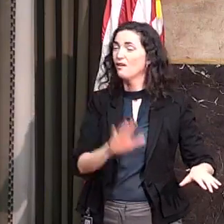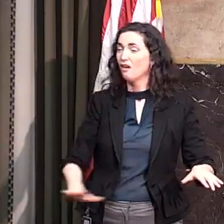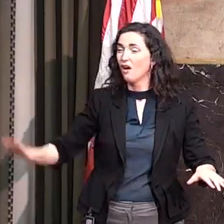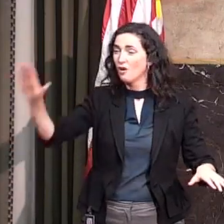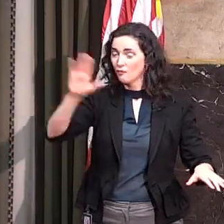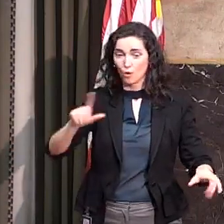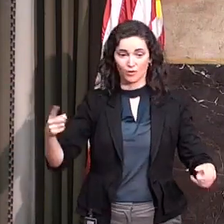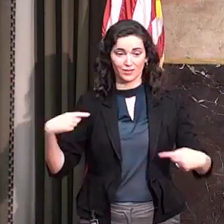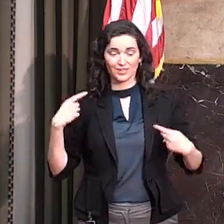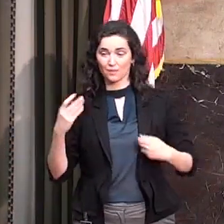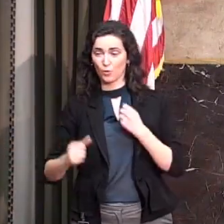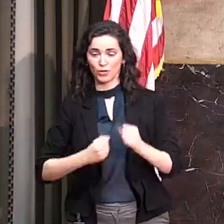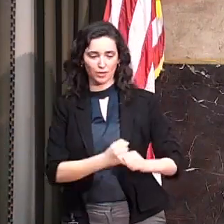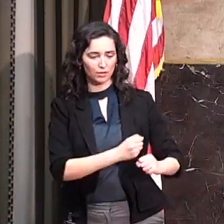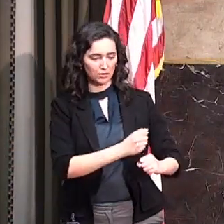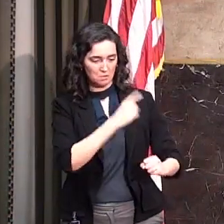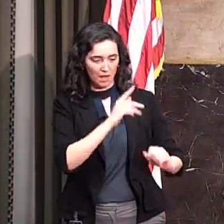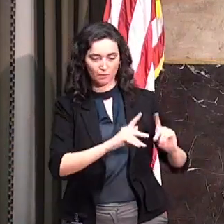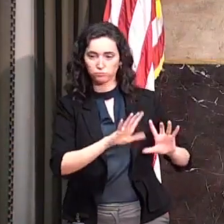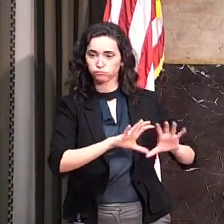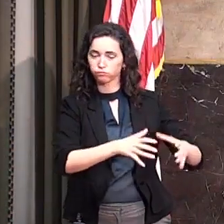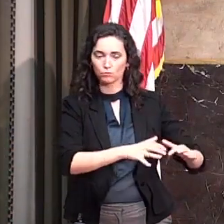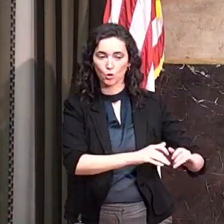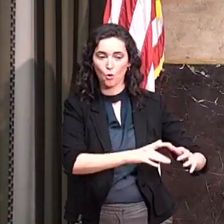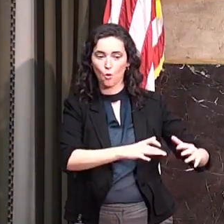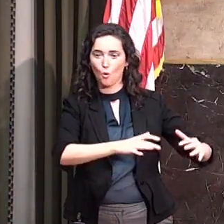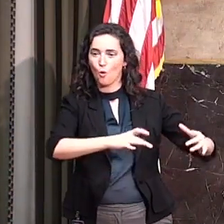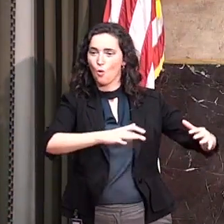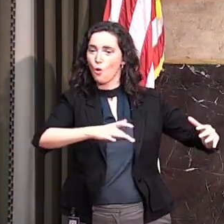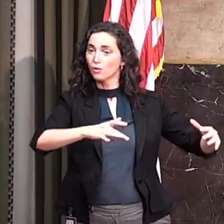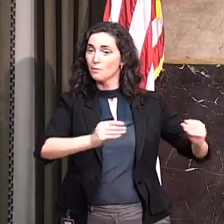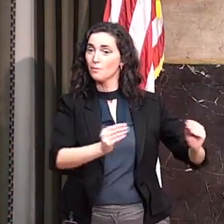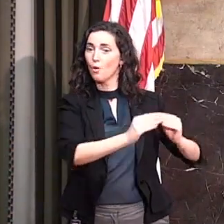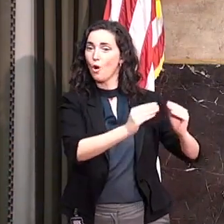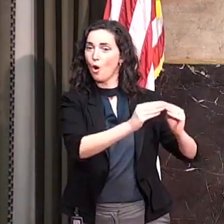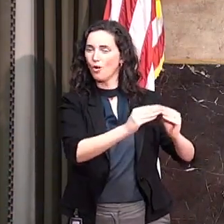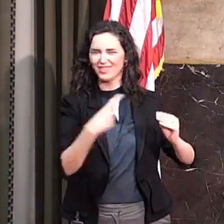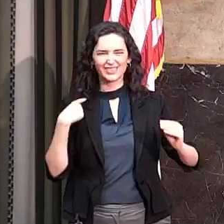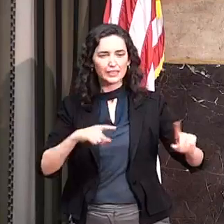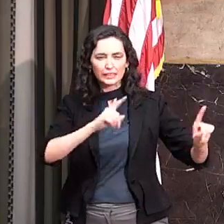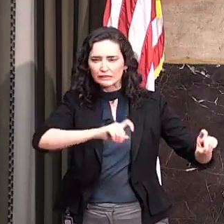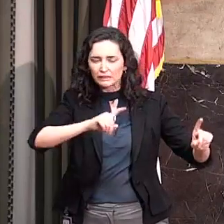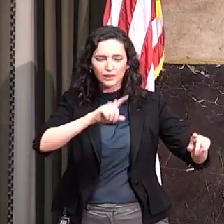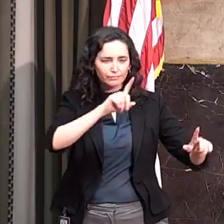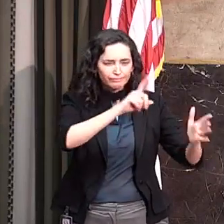population over the last 10 years, as reflected in the most current census results.